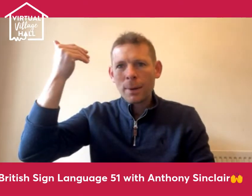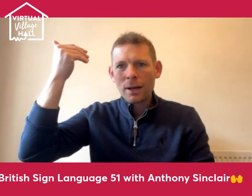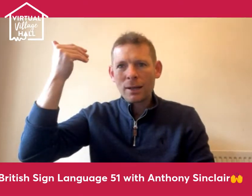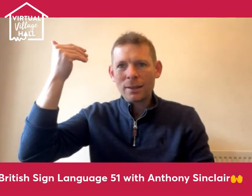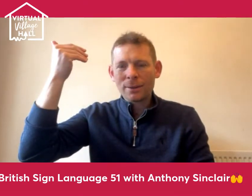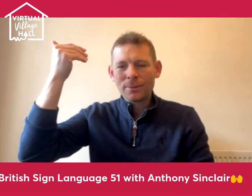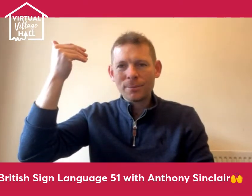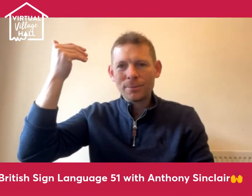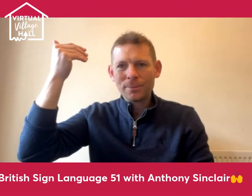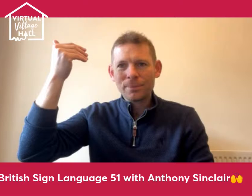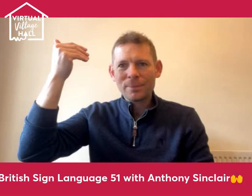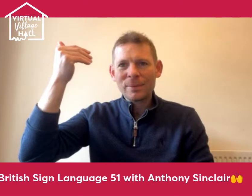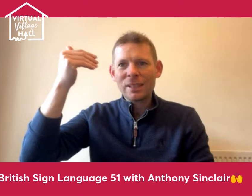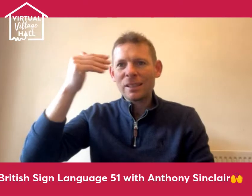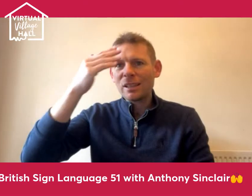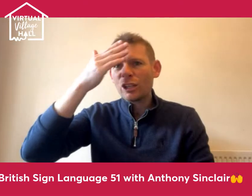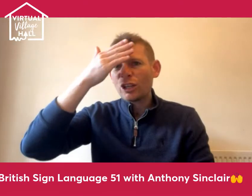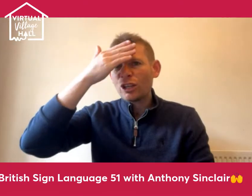And summer.